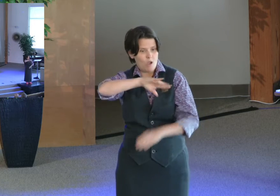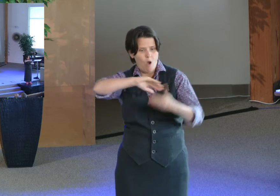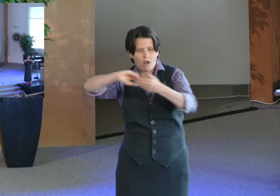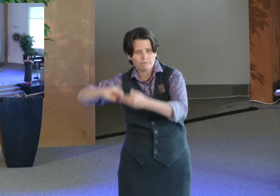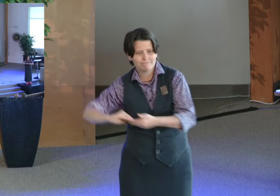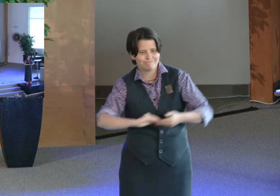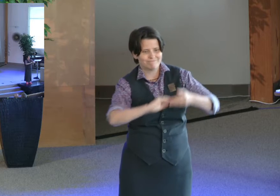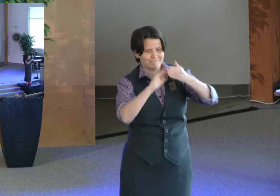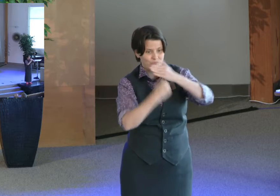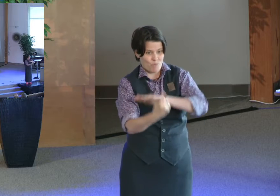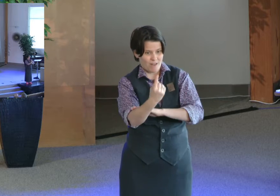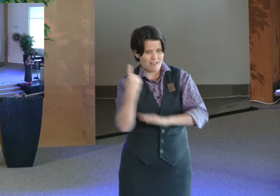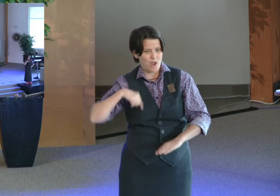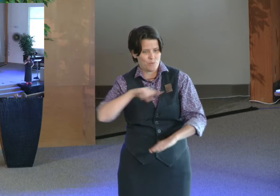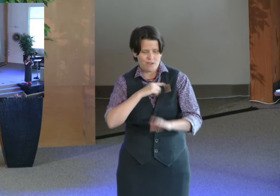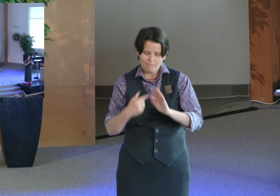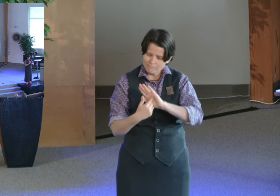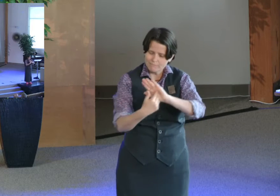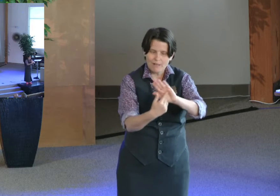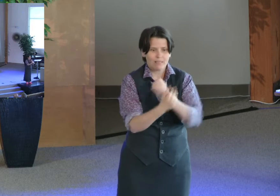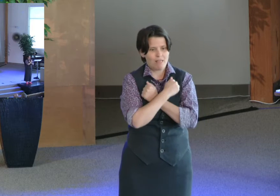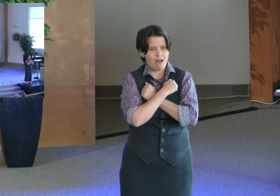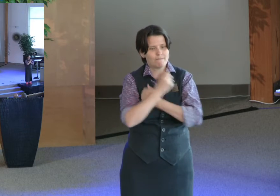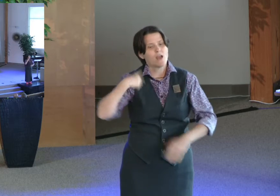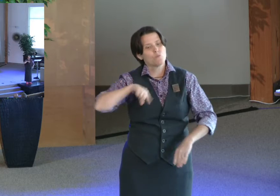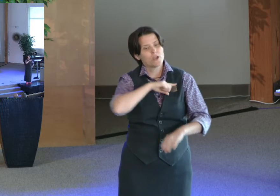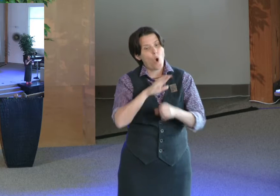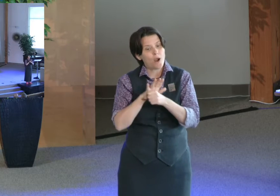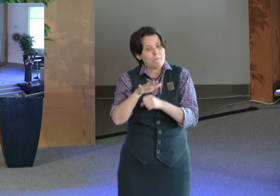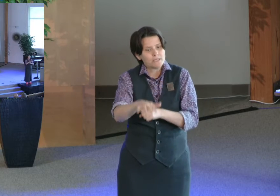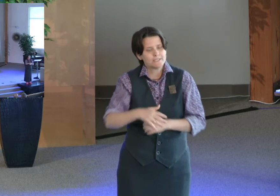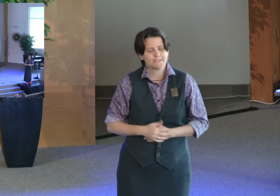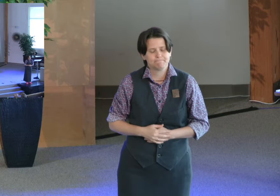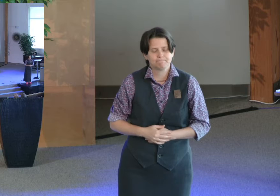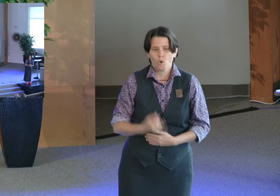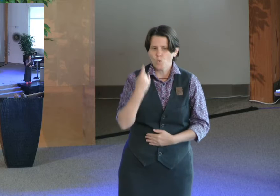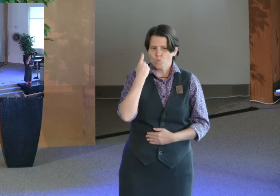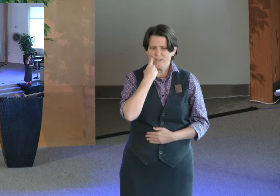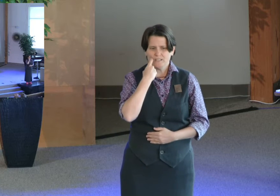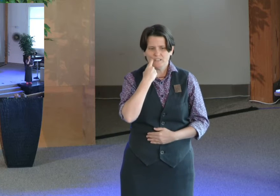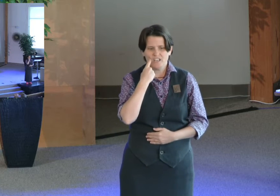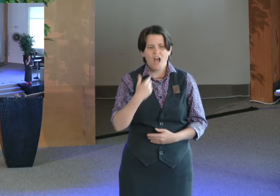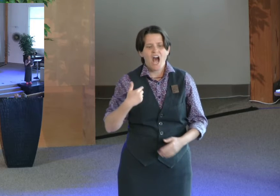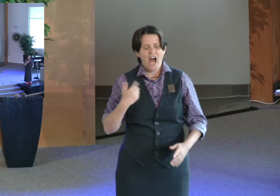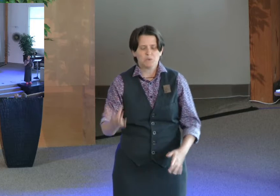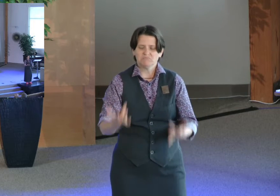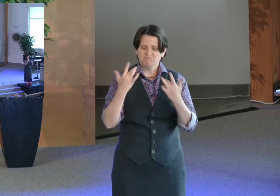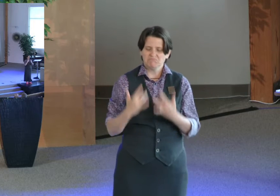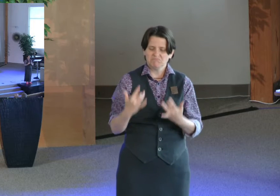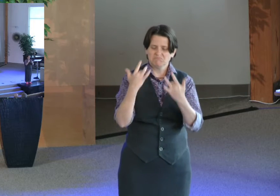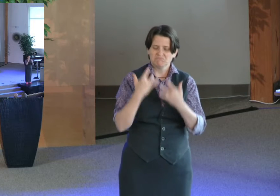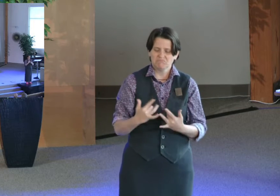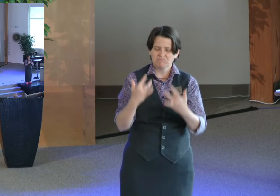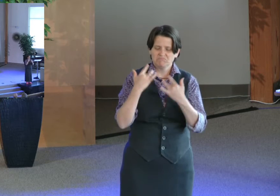abundance. You know, recently I felt sorry for myself and started to play the victim card because something hadn't gone the way that I had